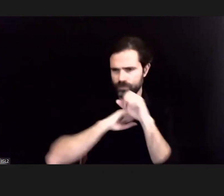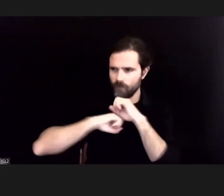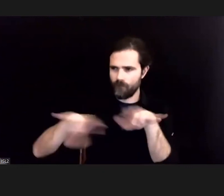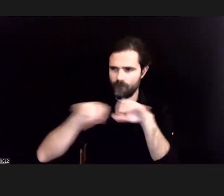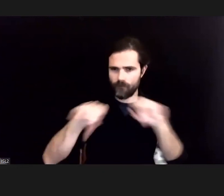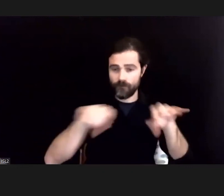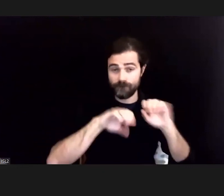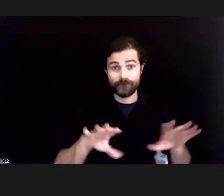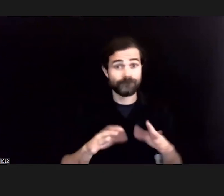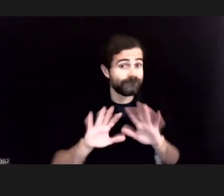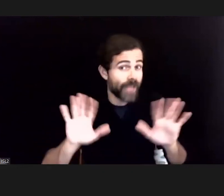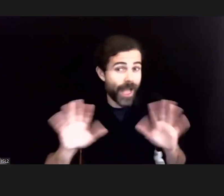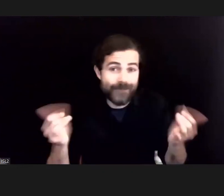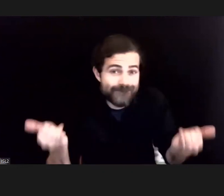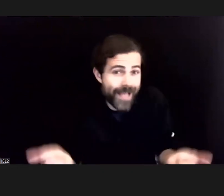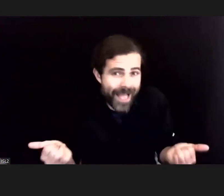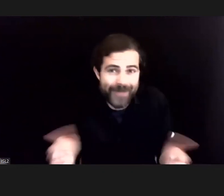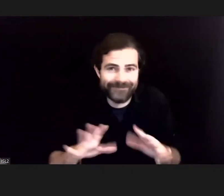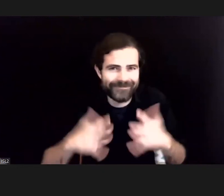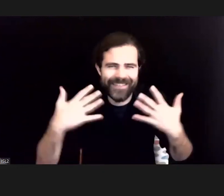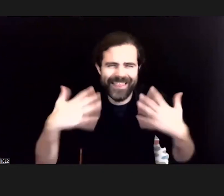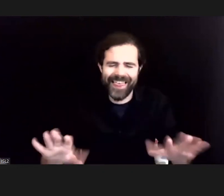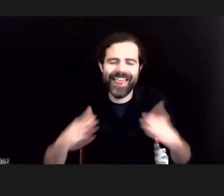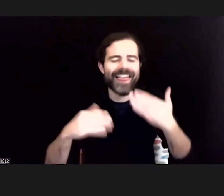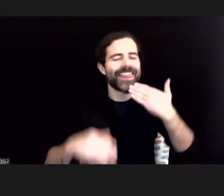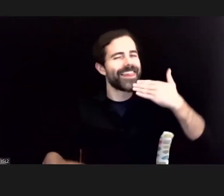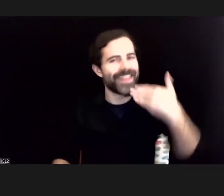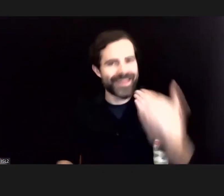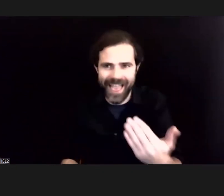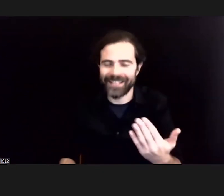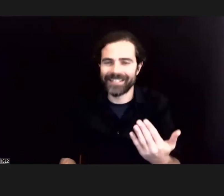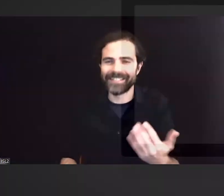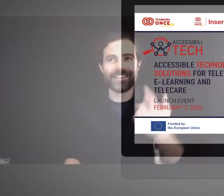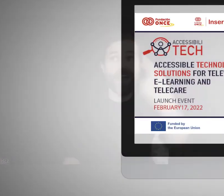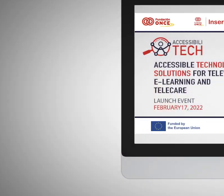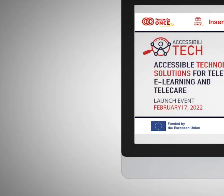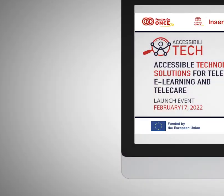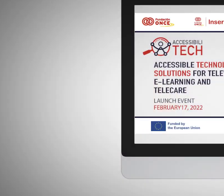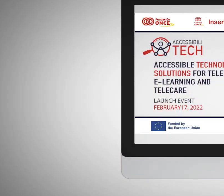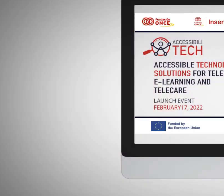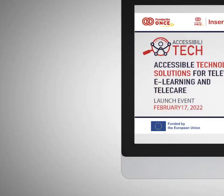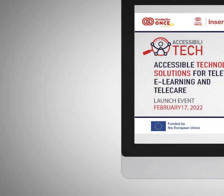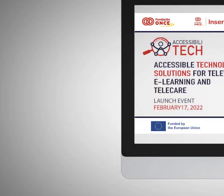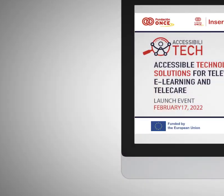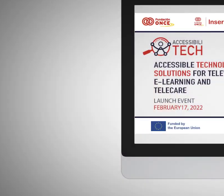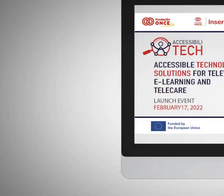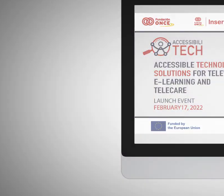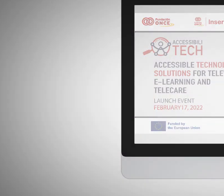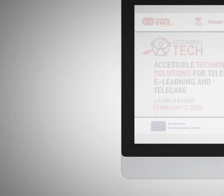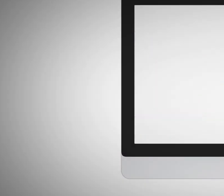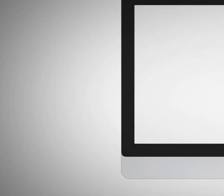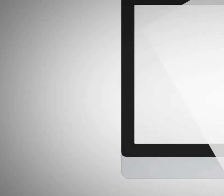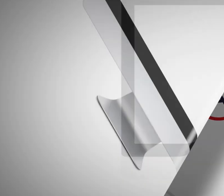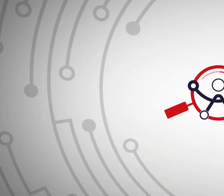from now. Thank you again for your attendance.